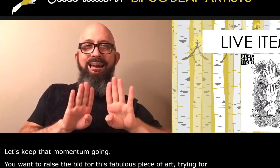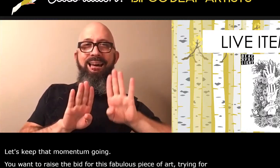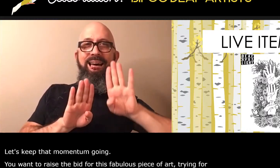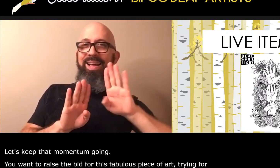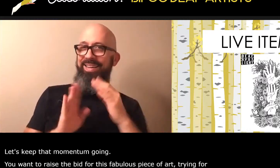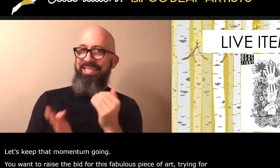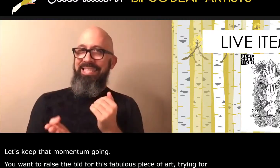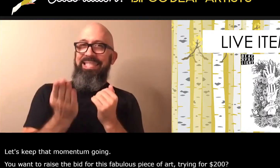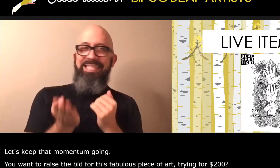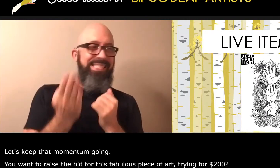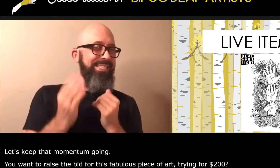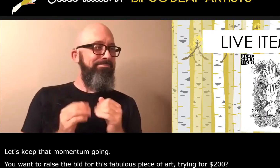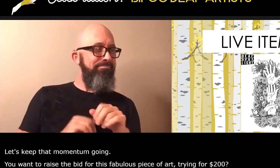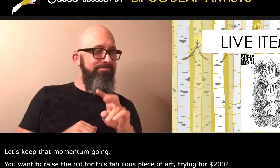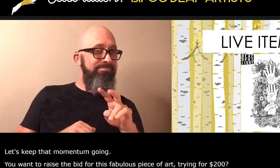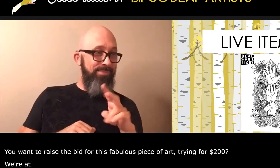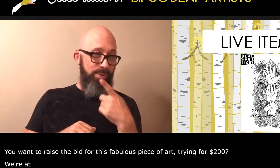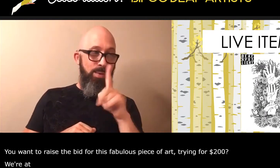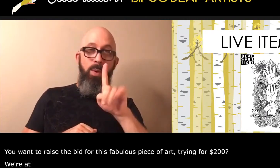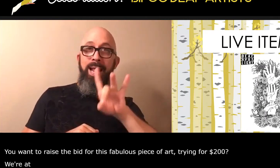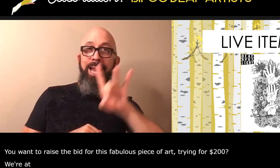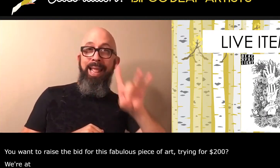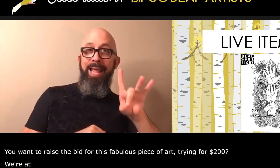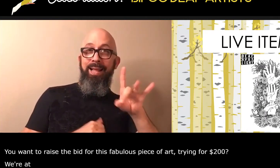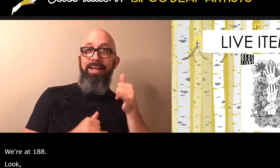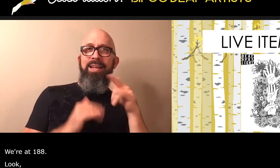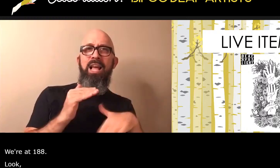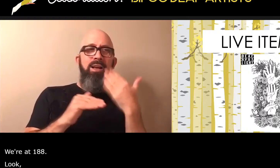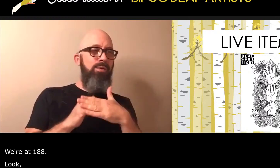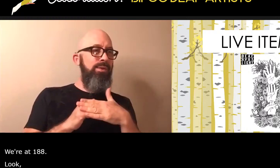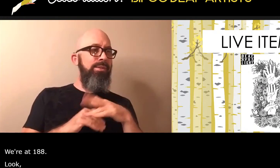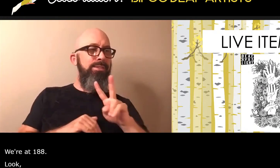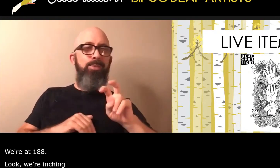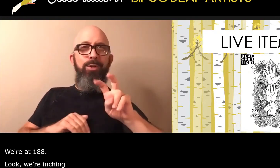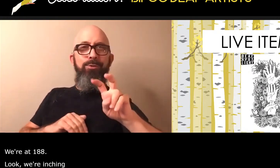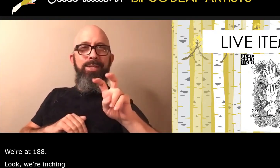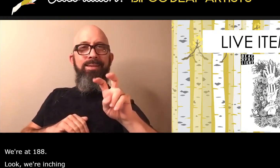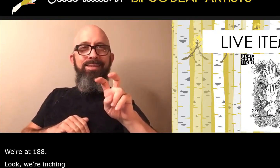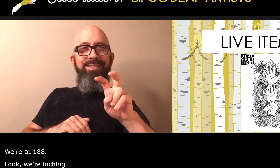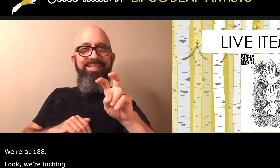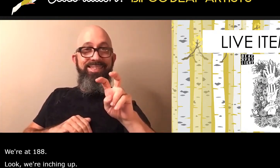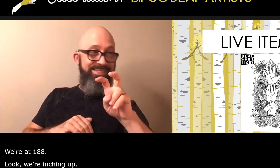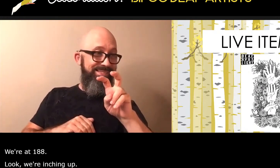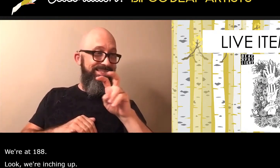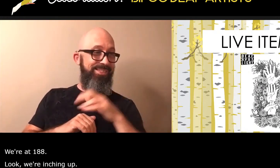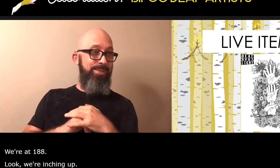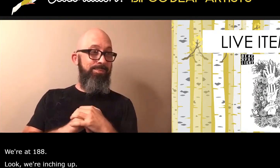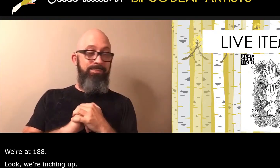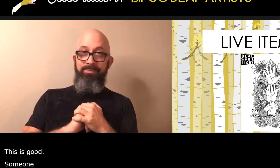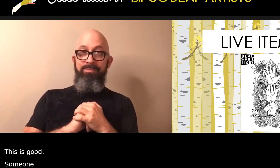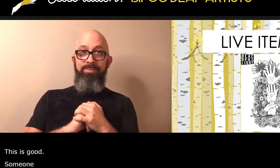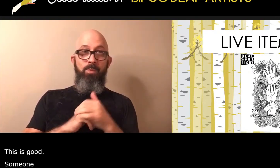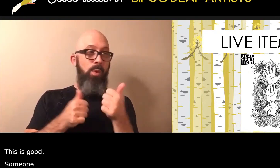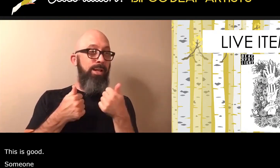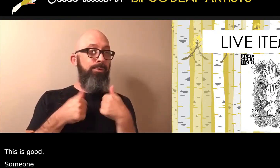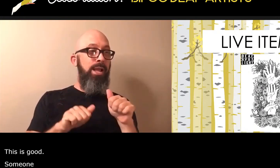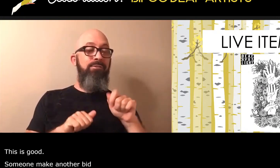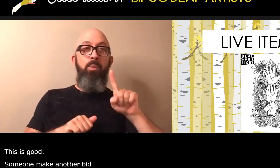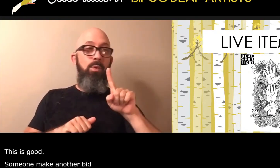We're at 188. Look, we're inching up. This is good. Someone make another bid. We're at 188, hoping for 200.